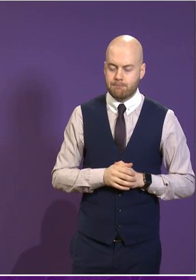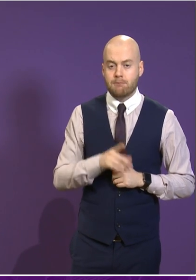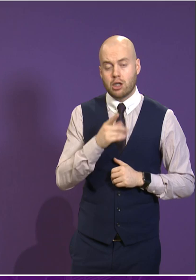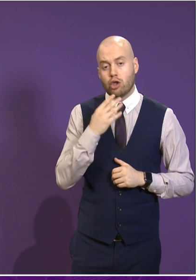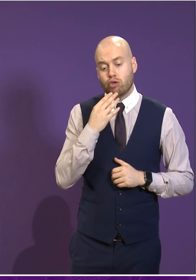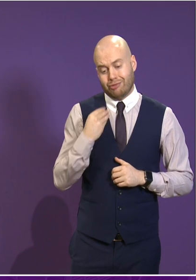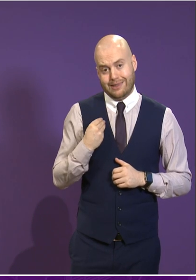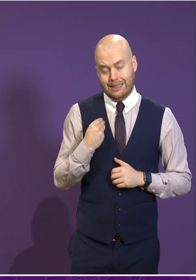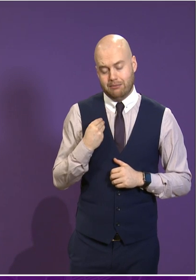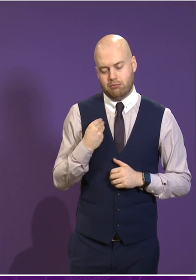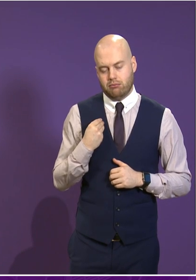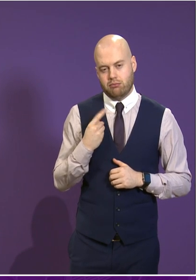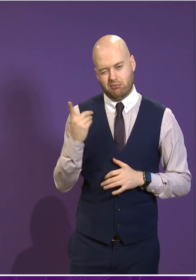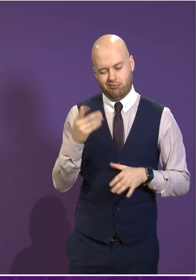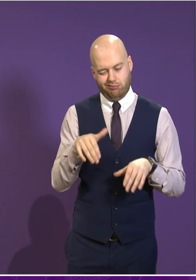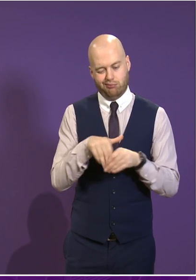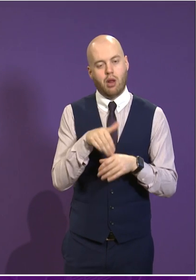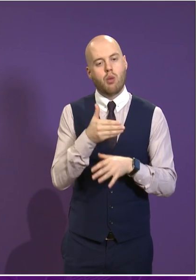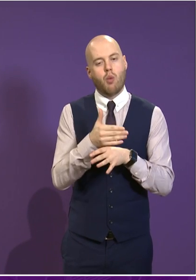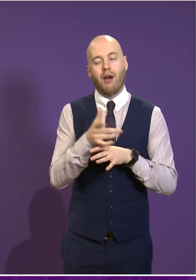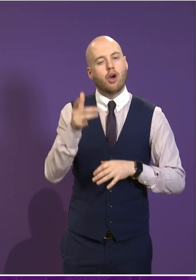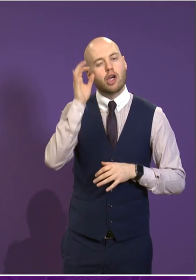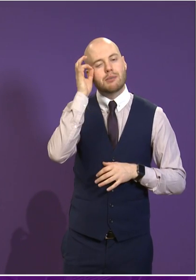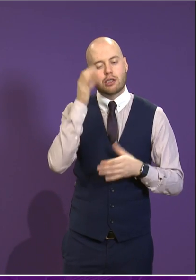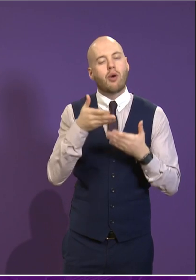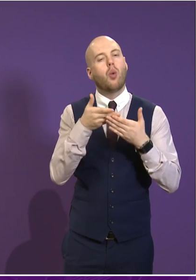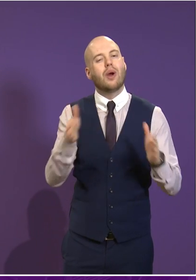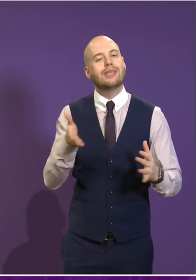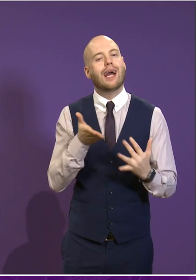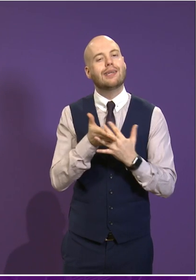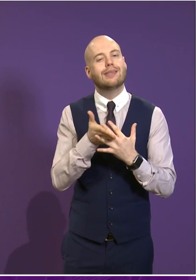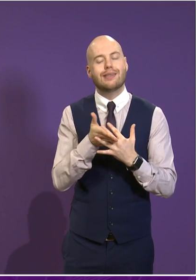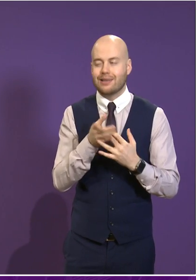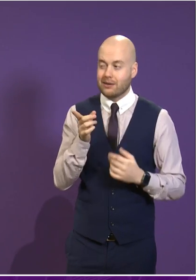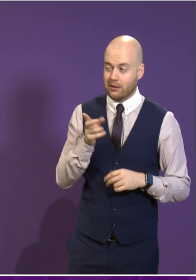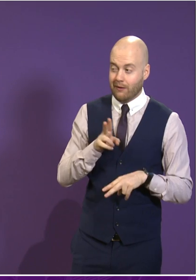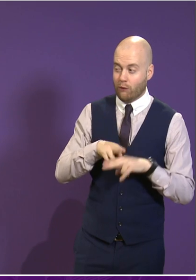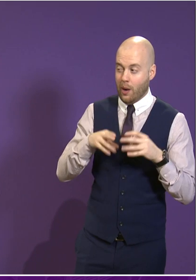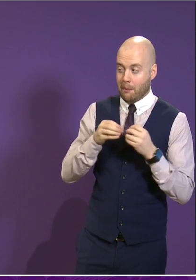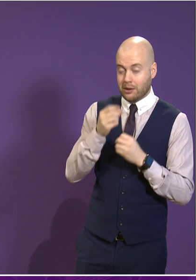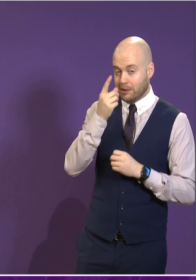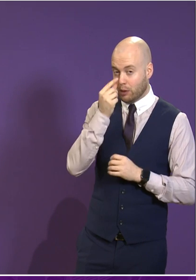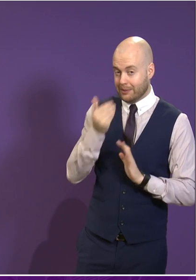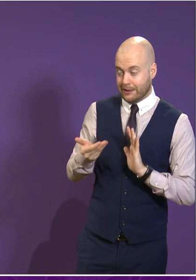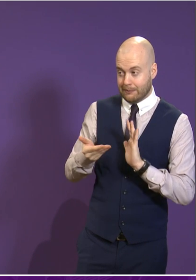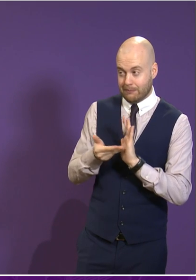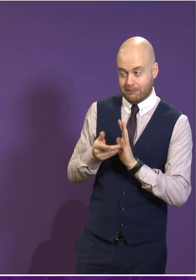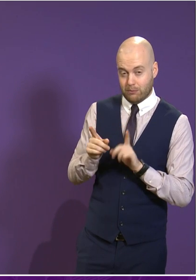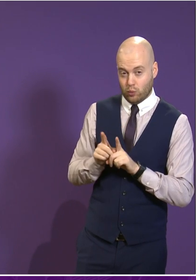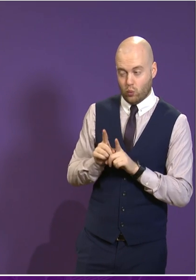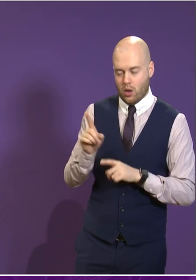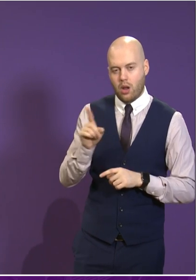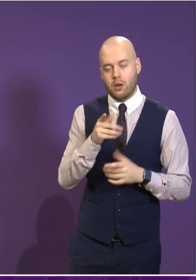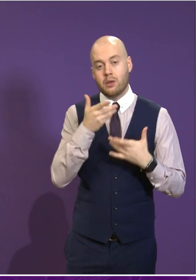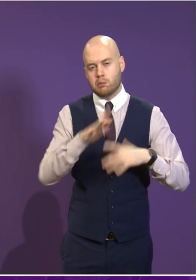Recently, as part of the work that the Commission for Widening Access was doing, and Fiona might want to come in later on this, we did look